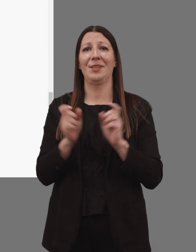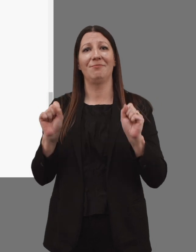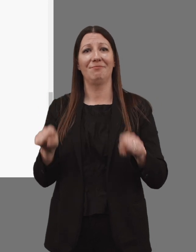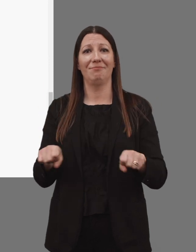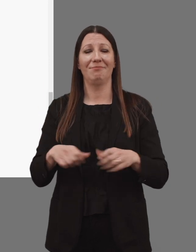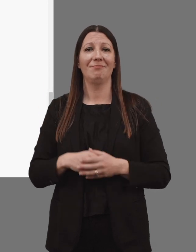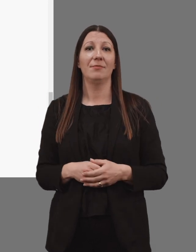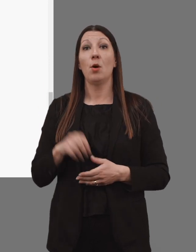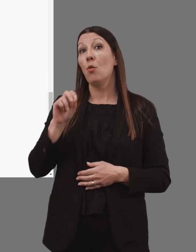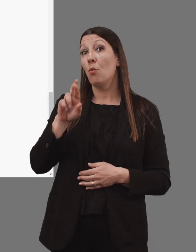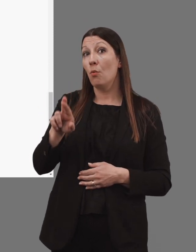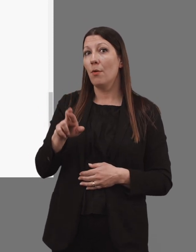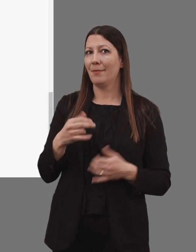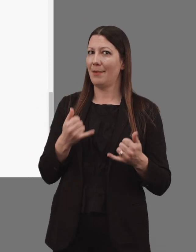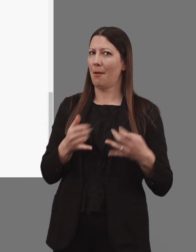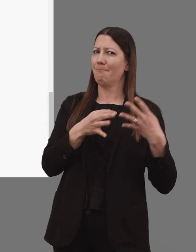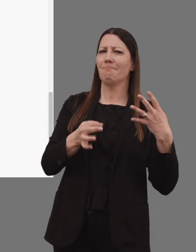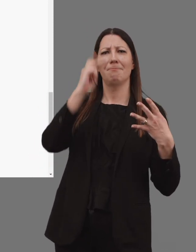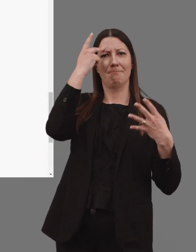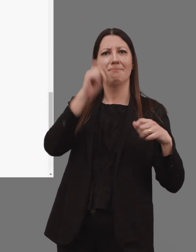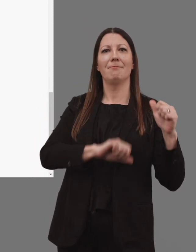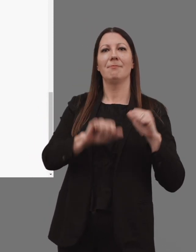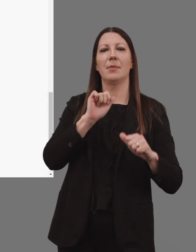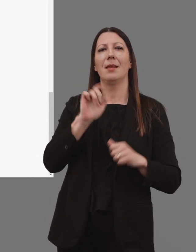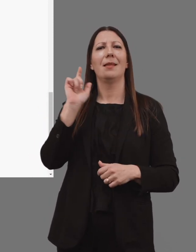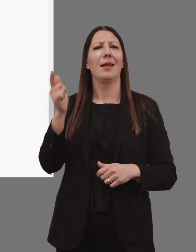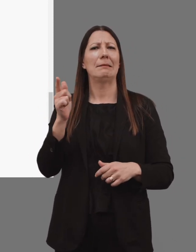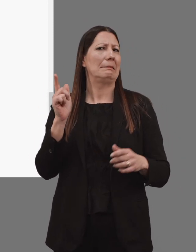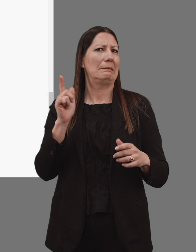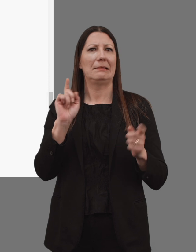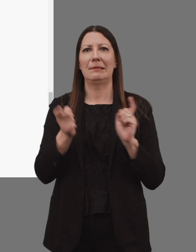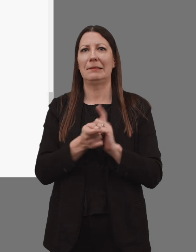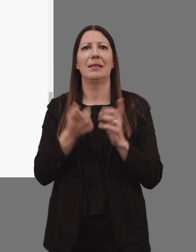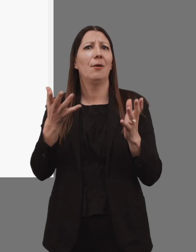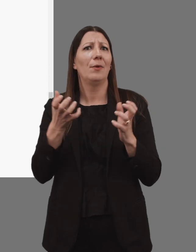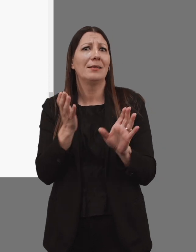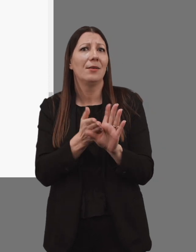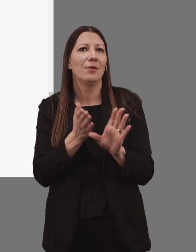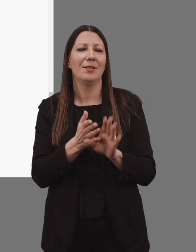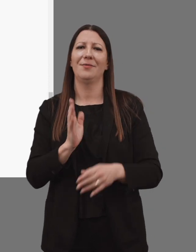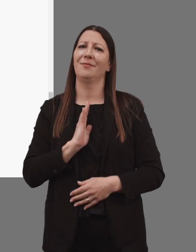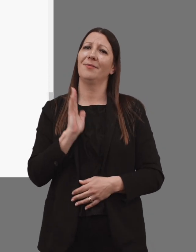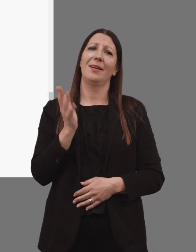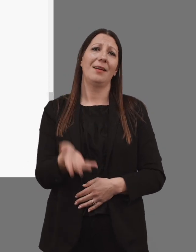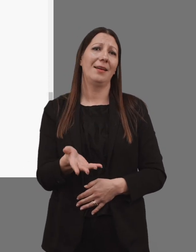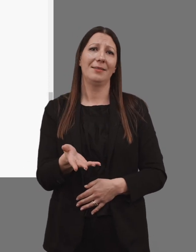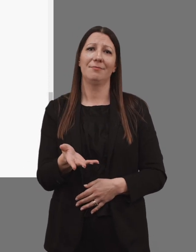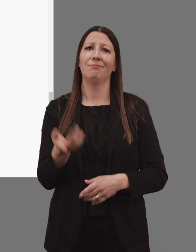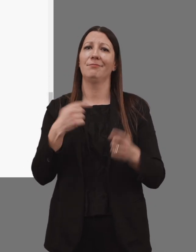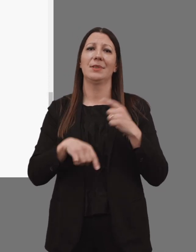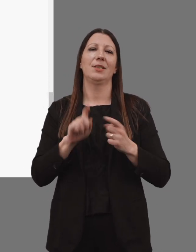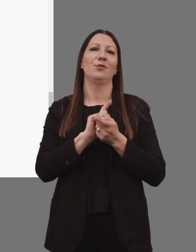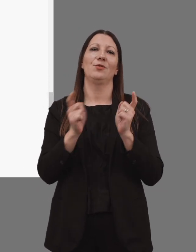political science and then decide later on that you'd like to do psychology, that's okay as well. You can change your major